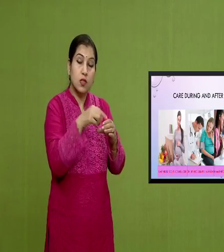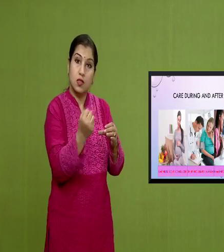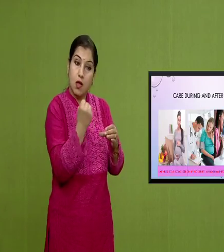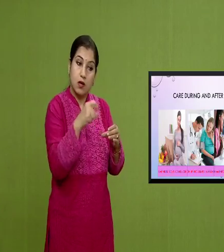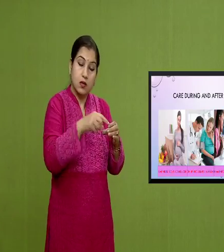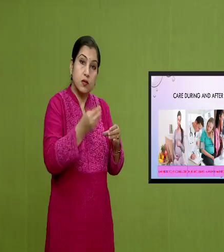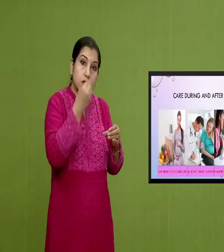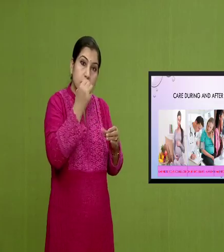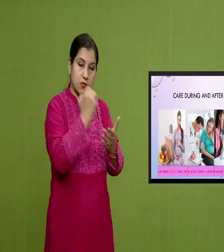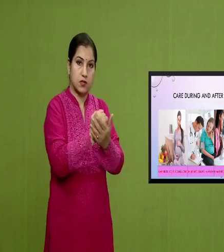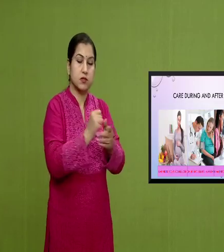intervals.